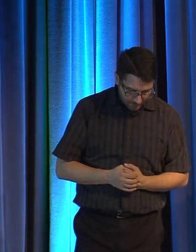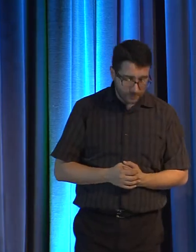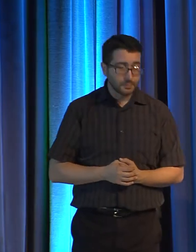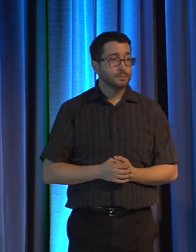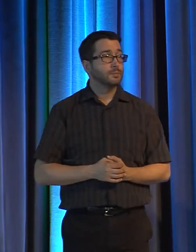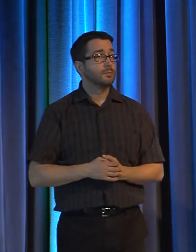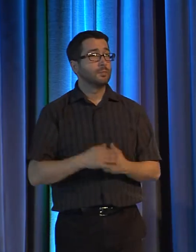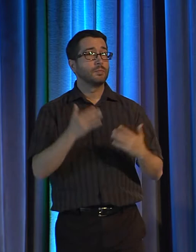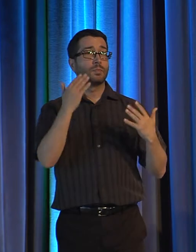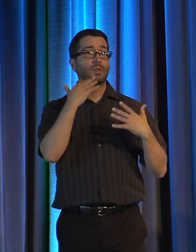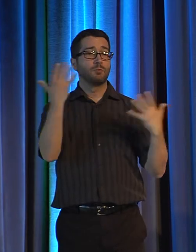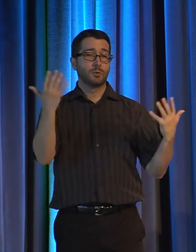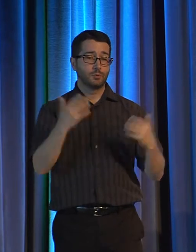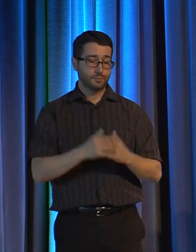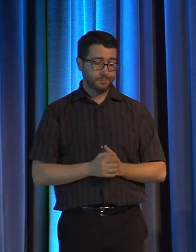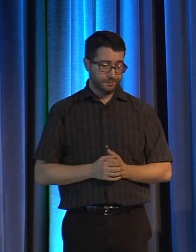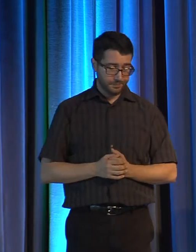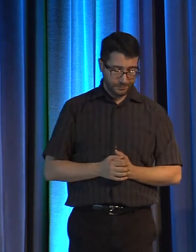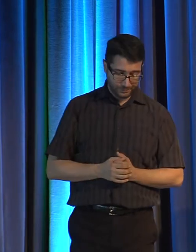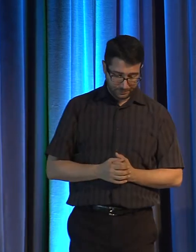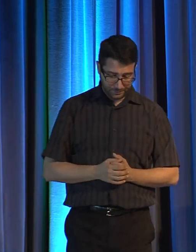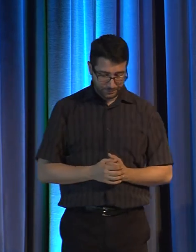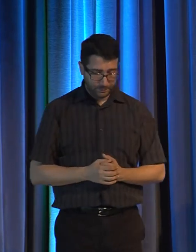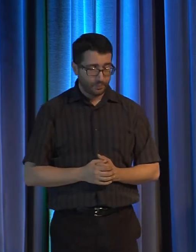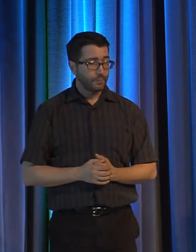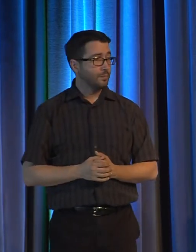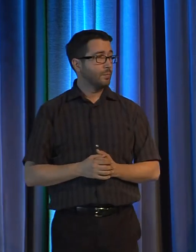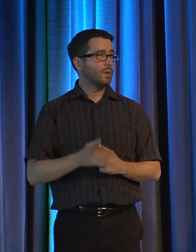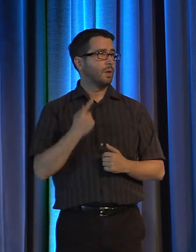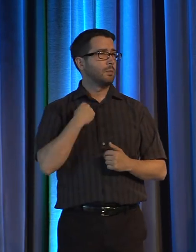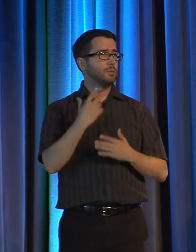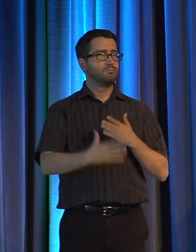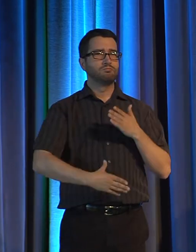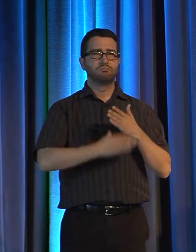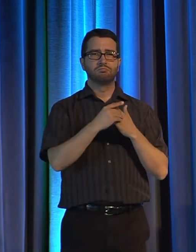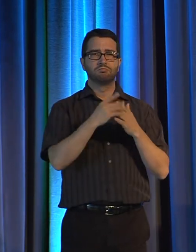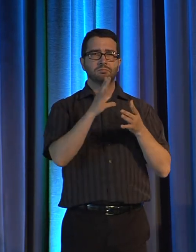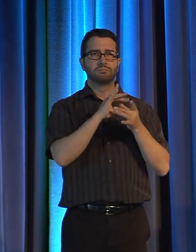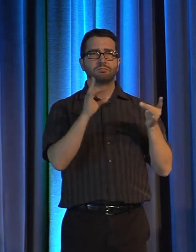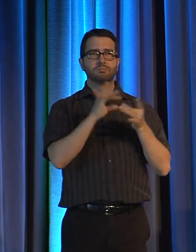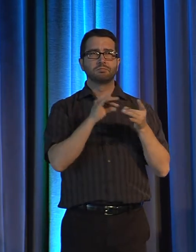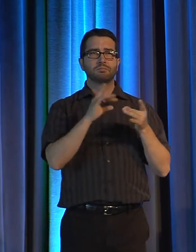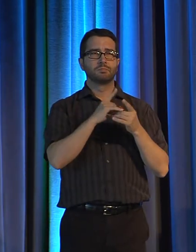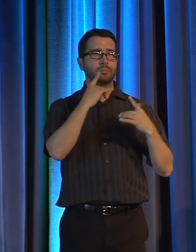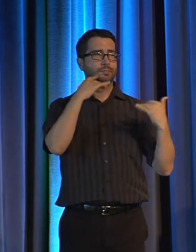Thank you very much, Janet. I'd like to make a few remarks at this point.